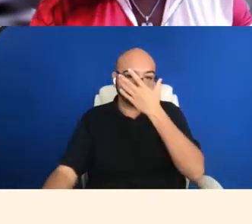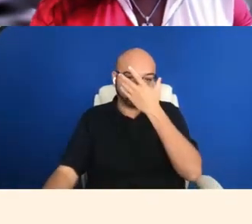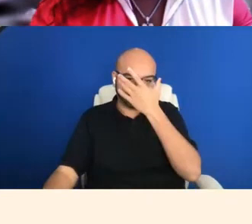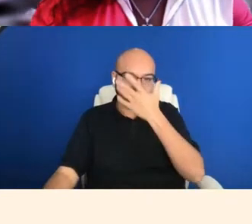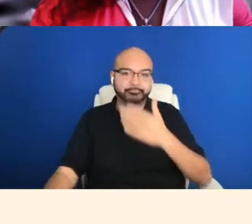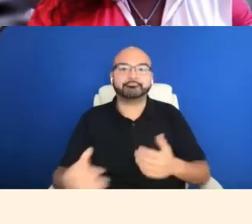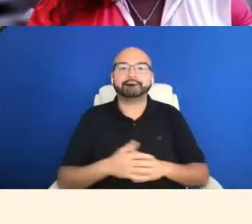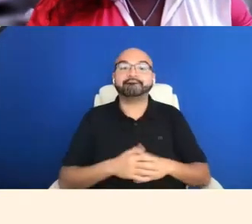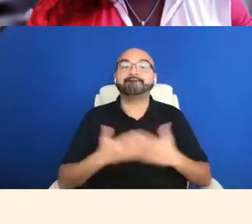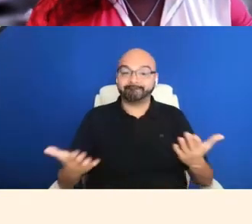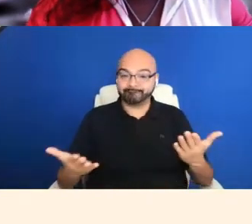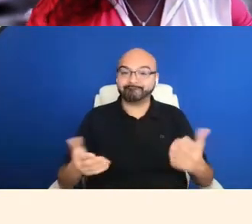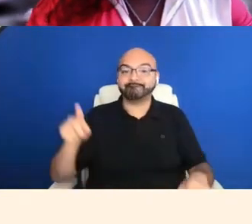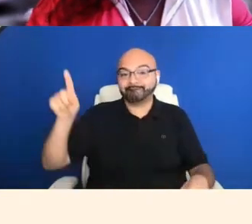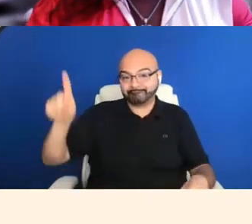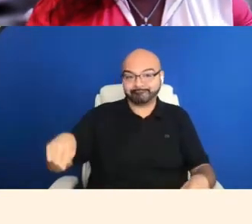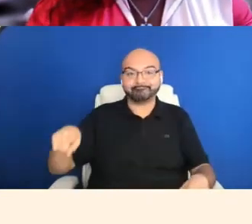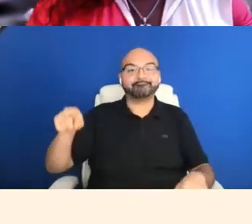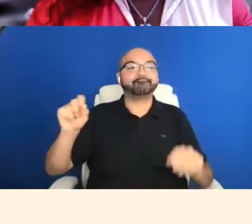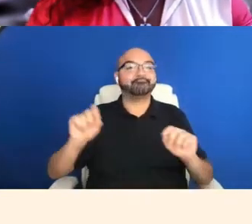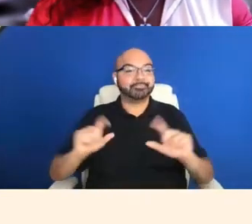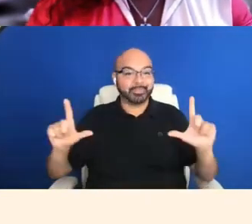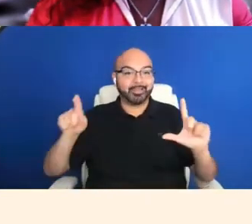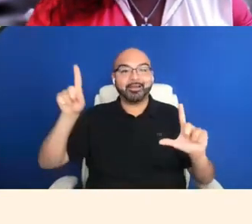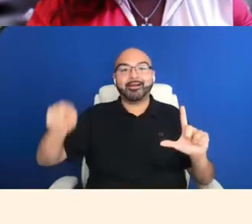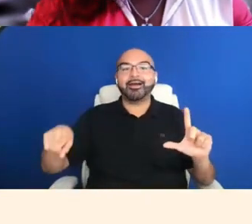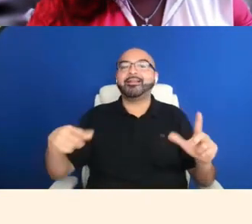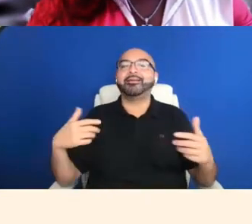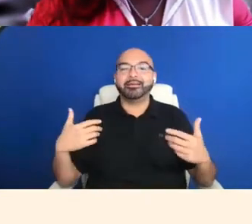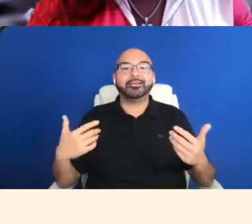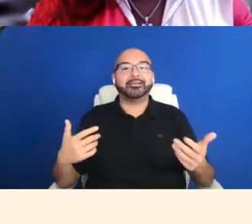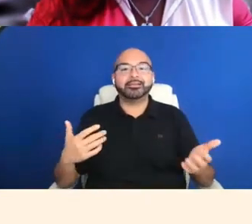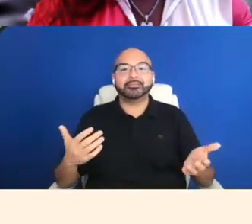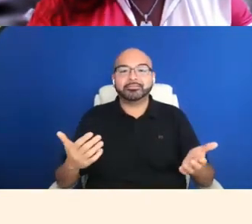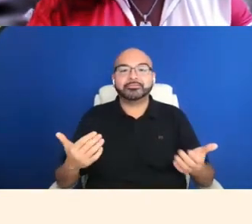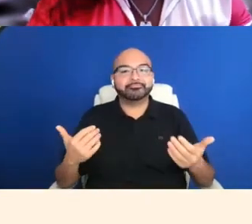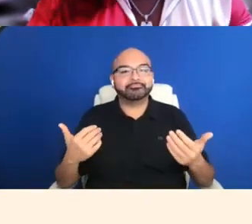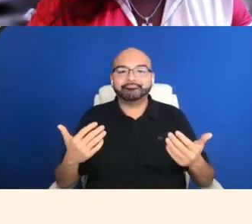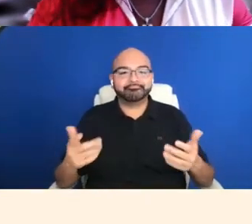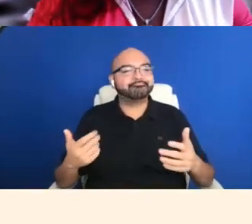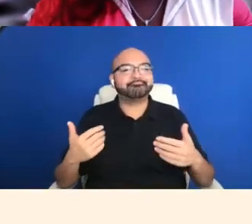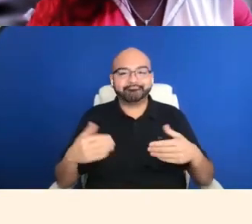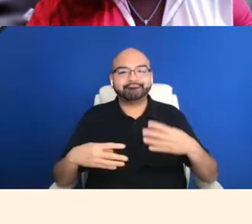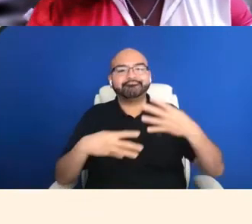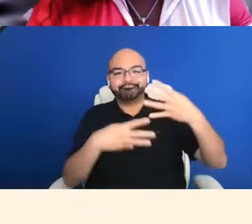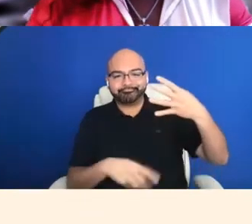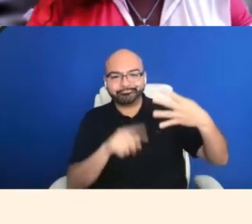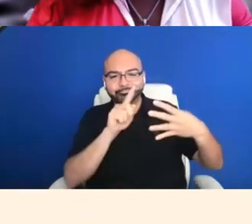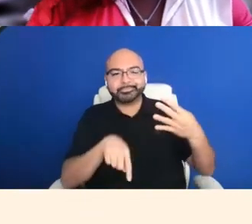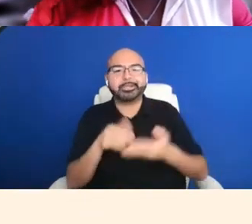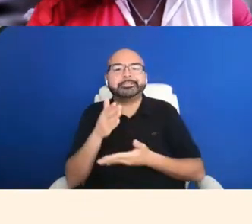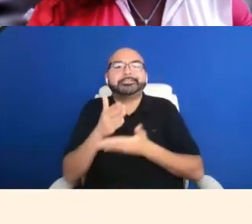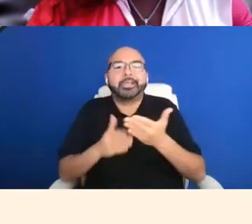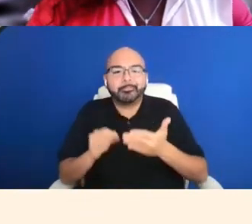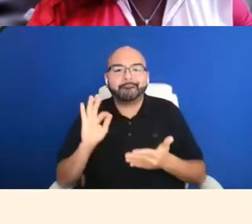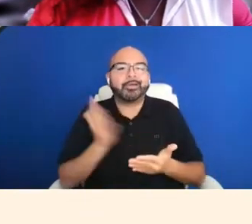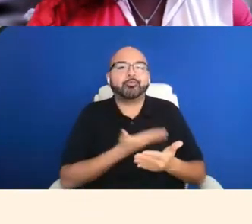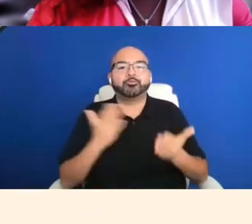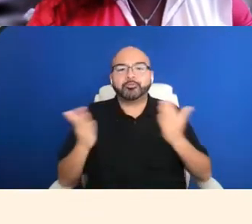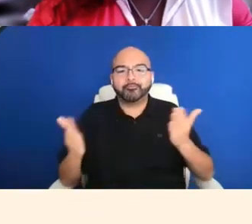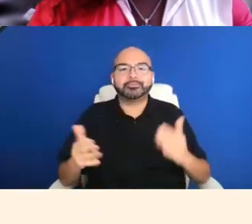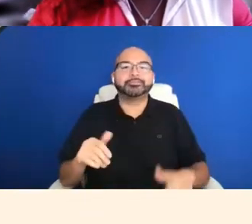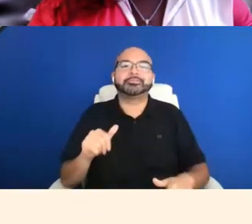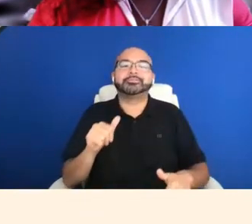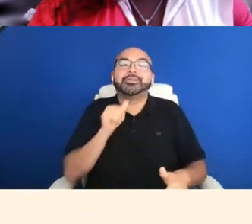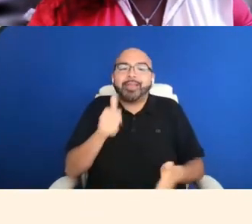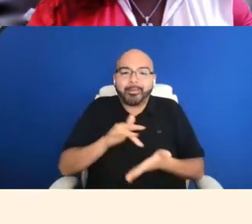So as you all see on this slide, we have just a few of the services that our non-medical case management